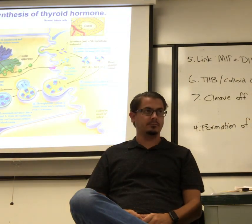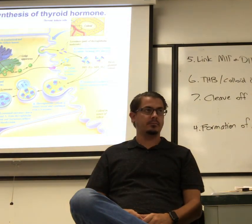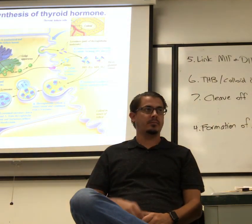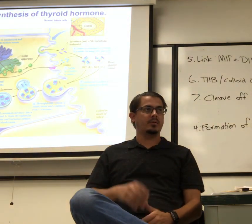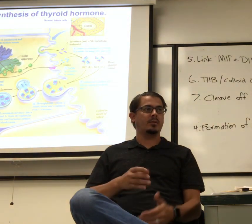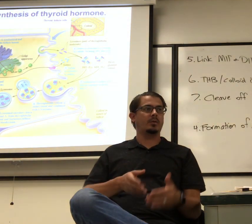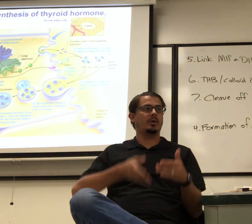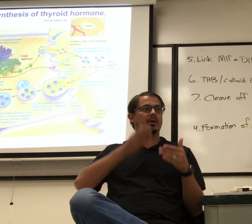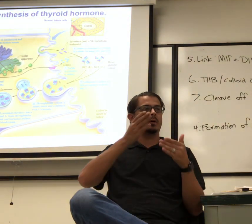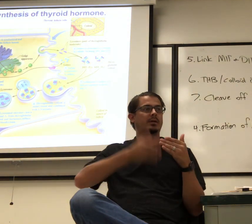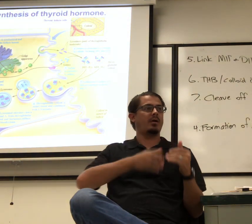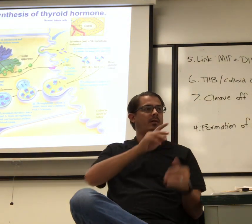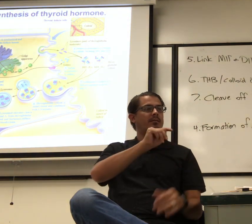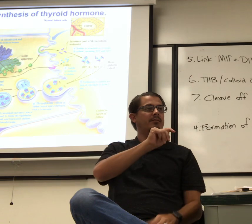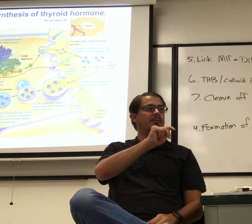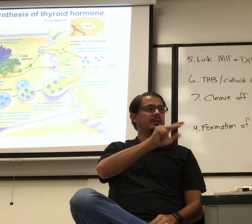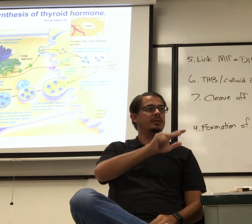Cleave off.